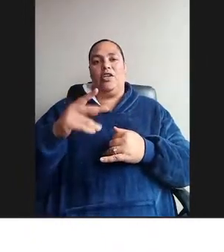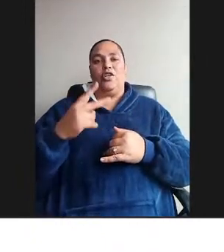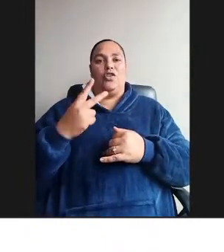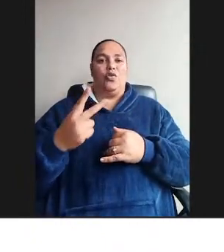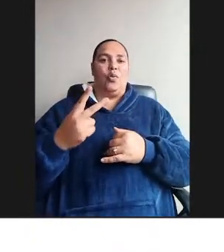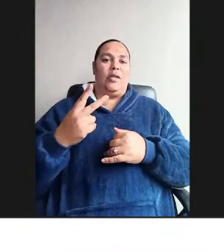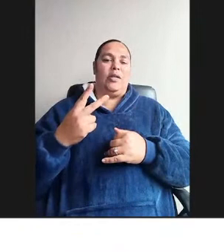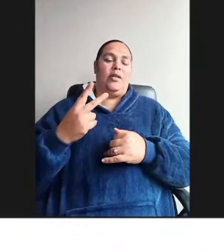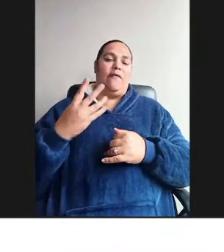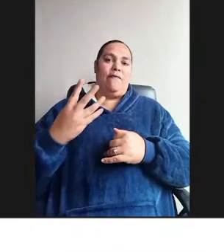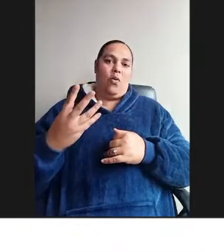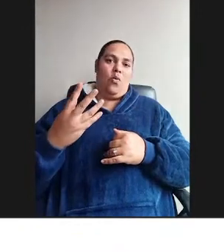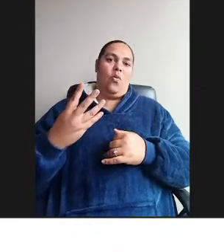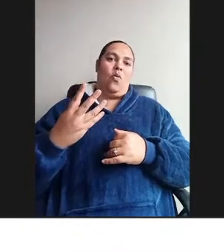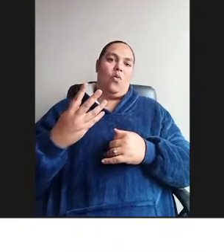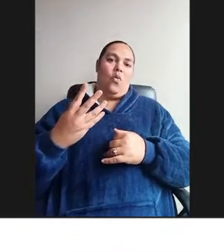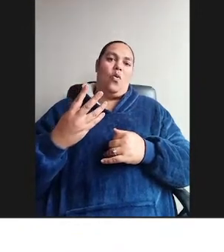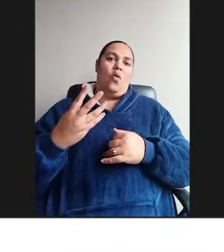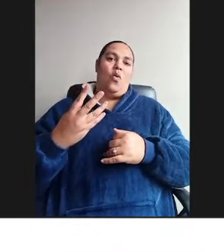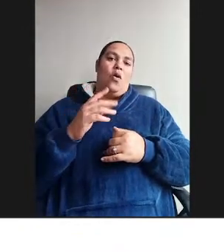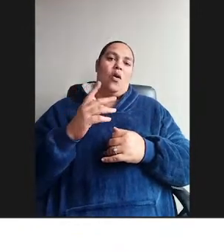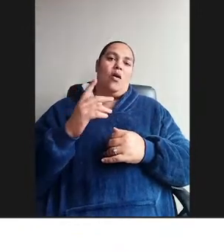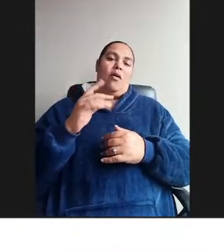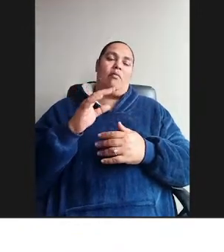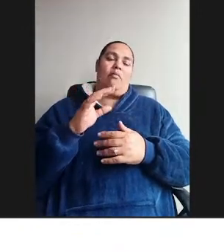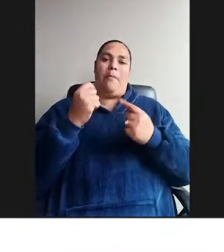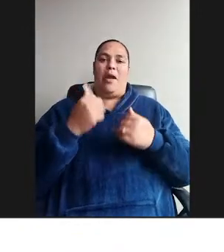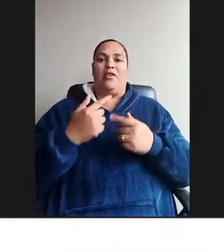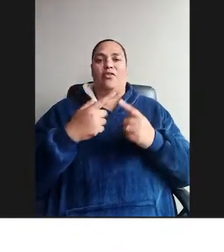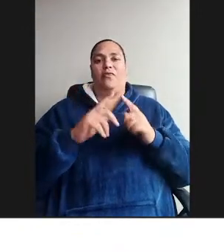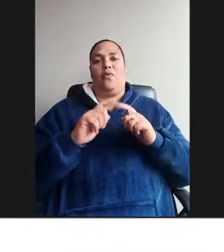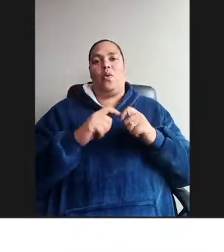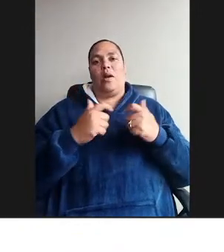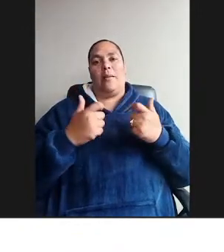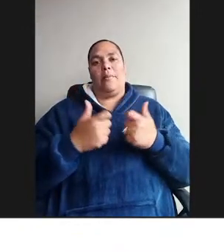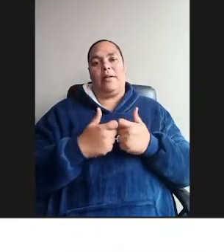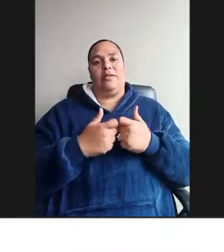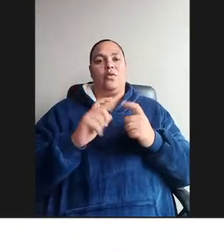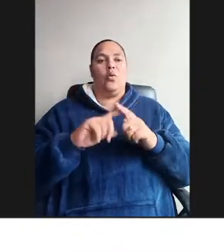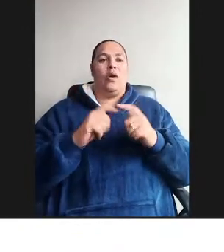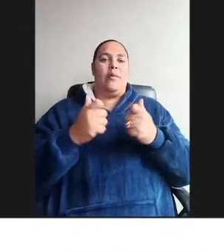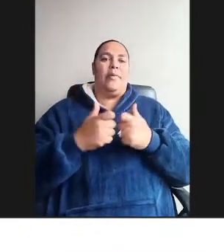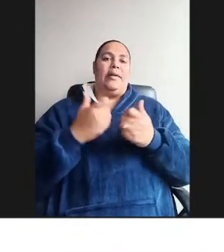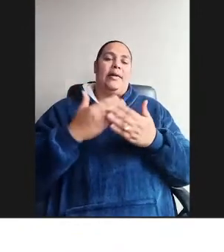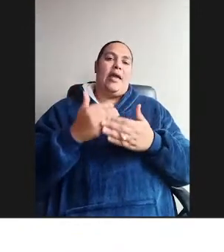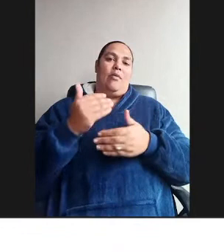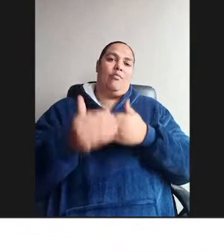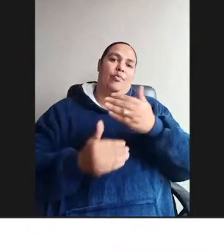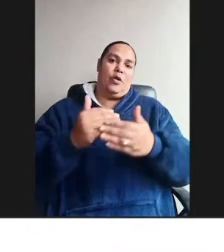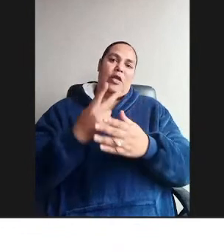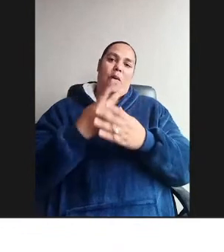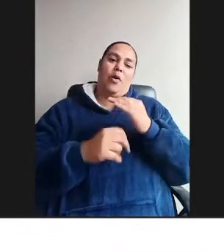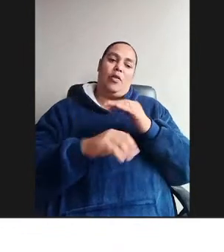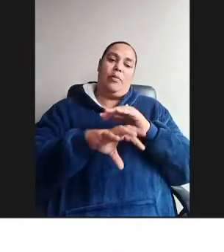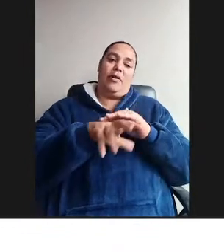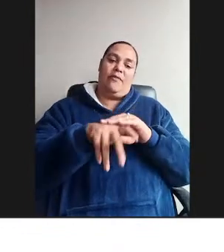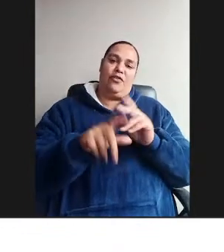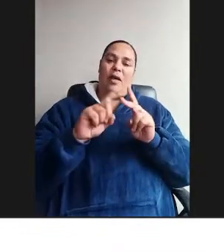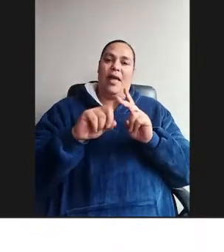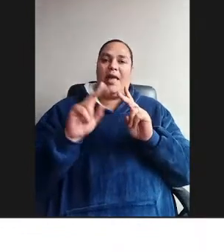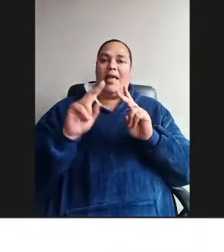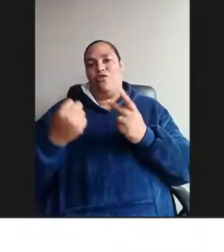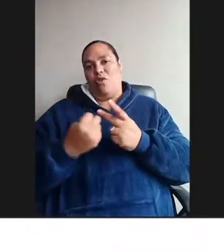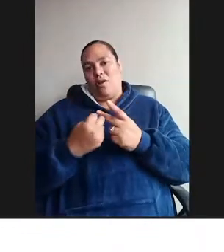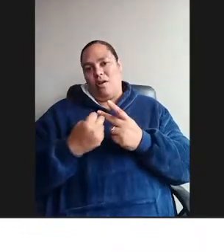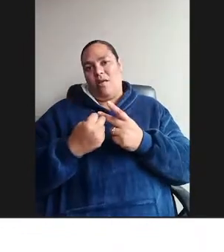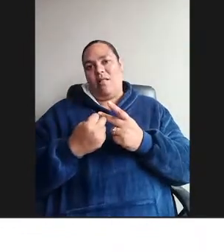2023-2024 voted budget for committees, in order for committees then to process both provincial and national